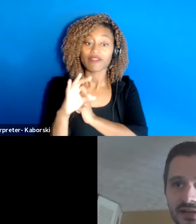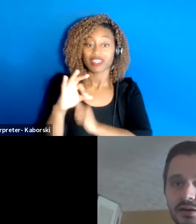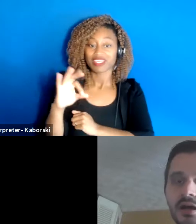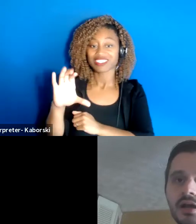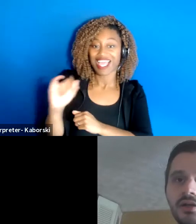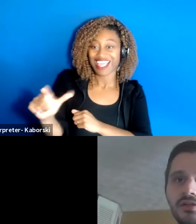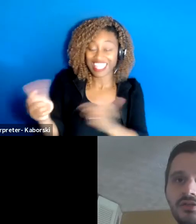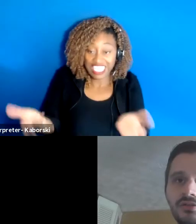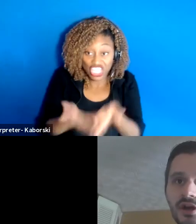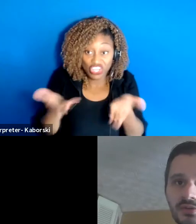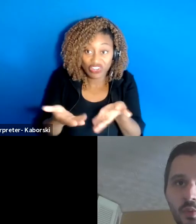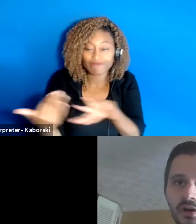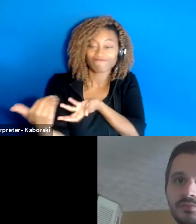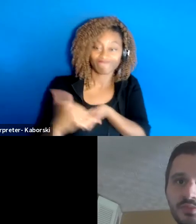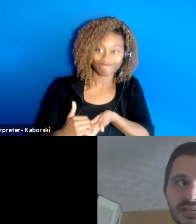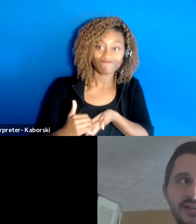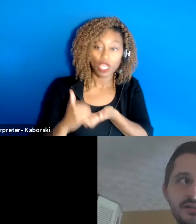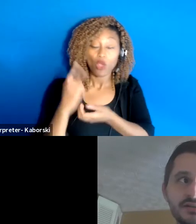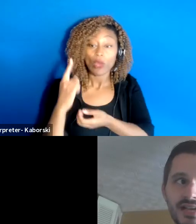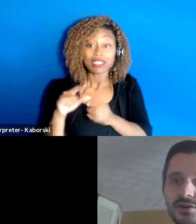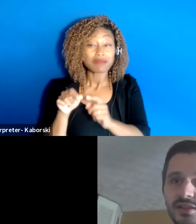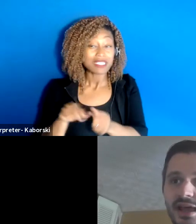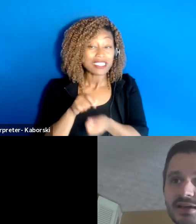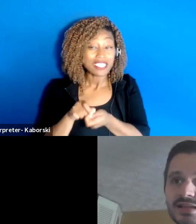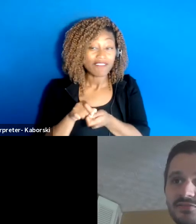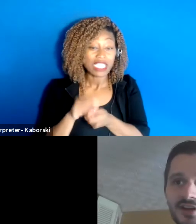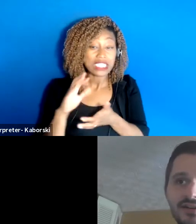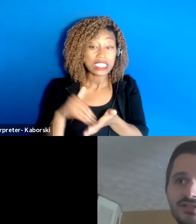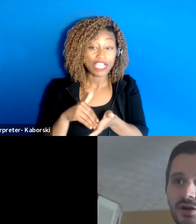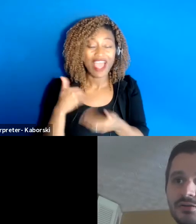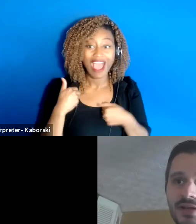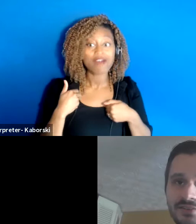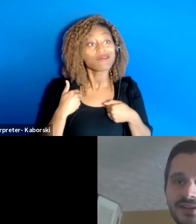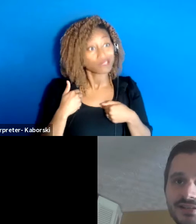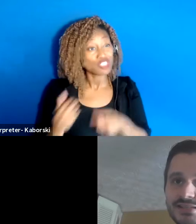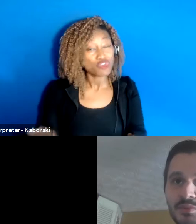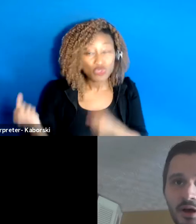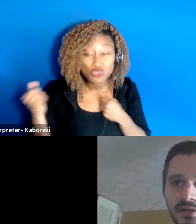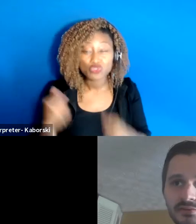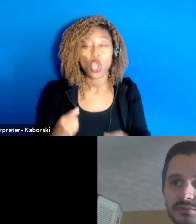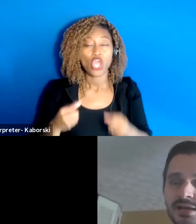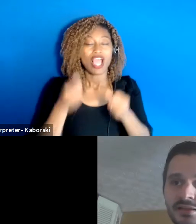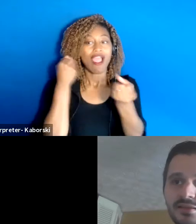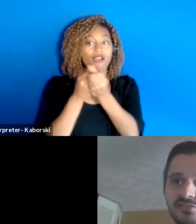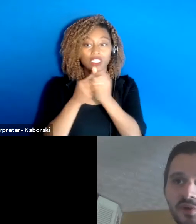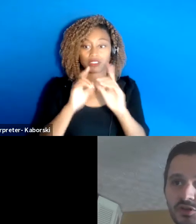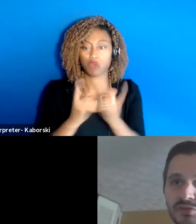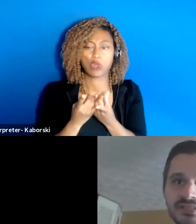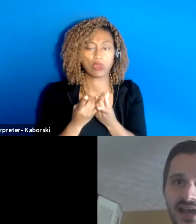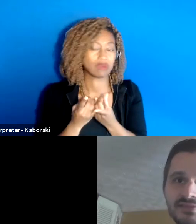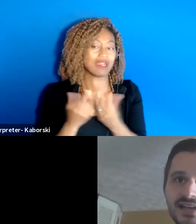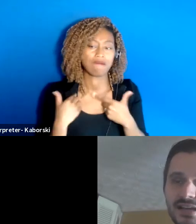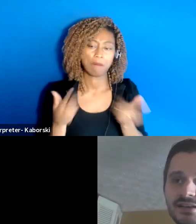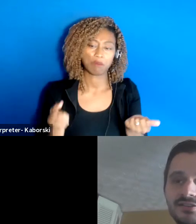independent living here. There was one particular center that has a very strong advocacy department. They have